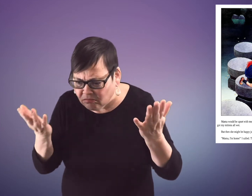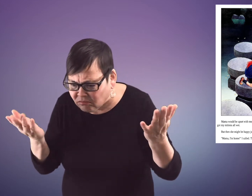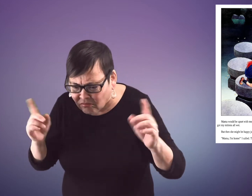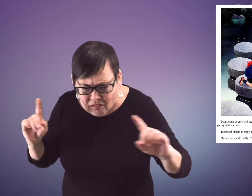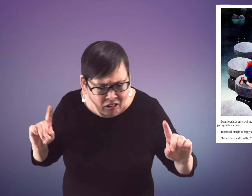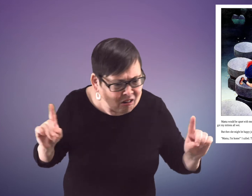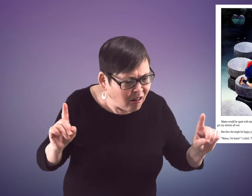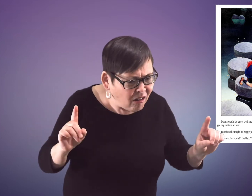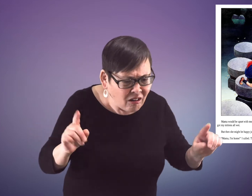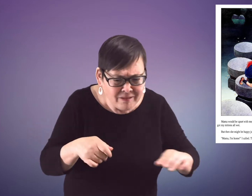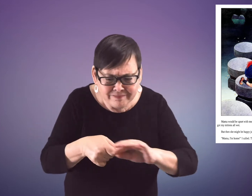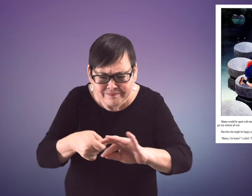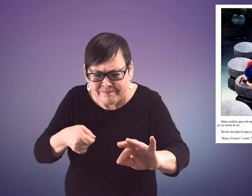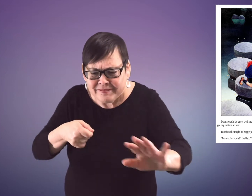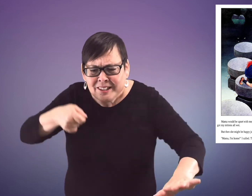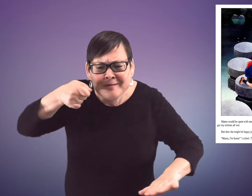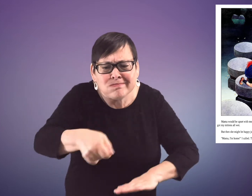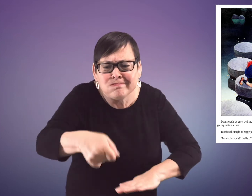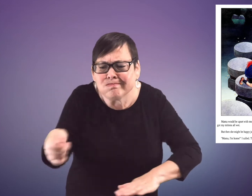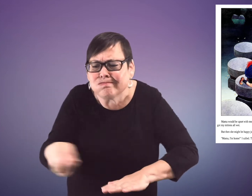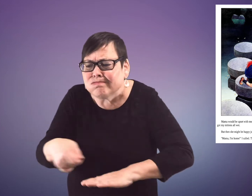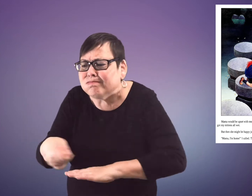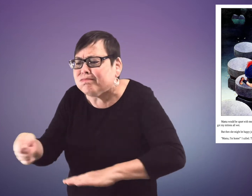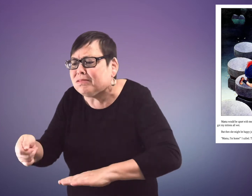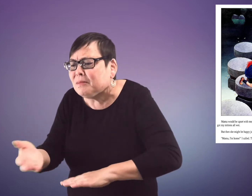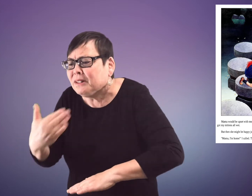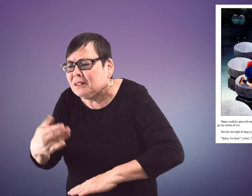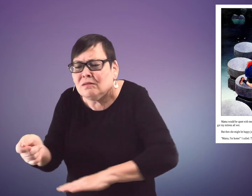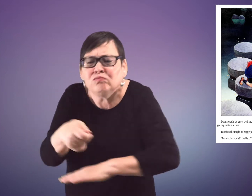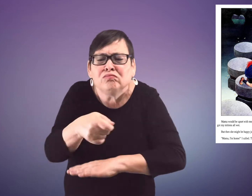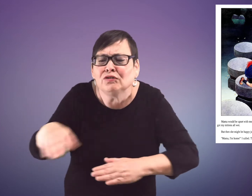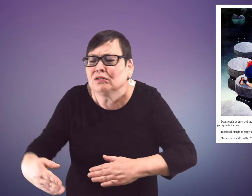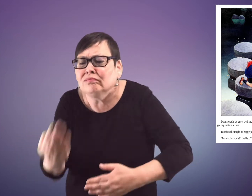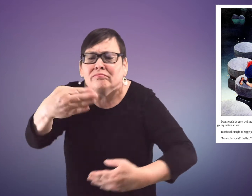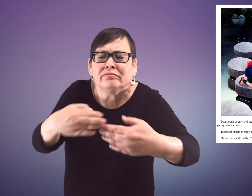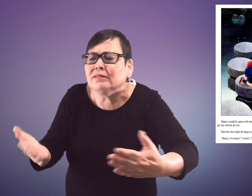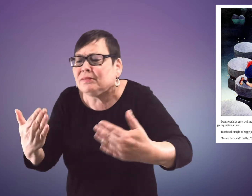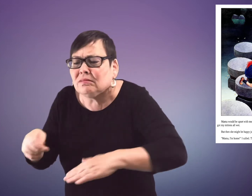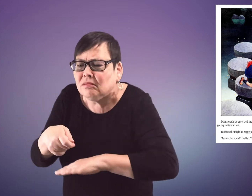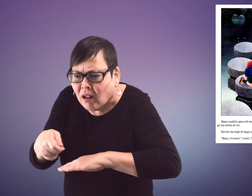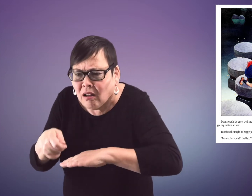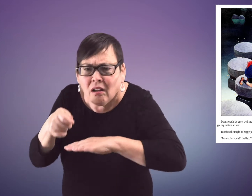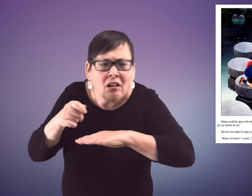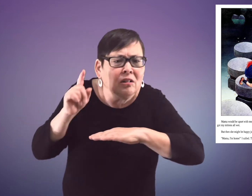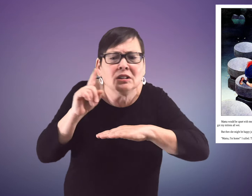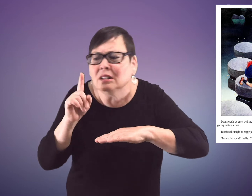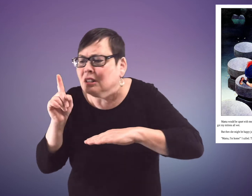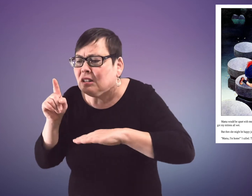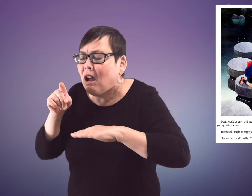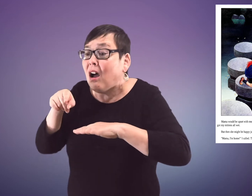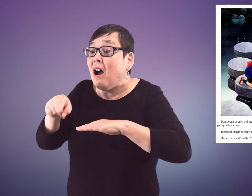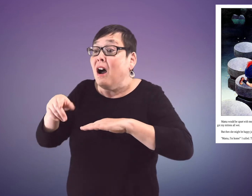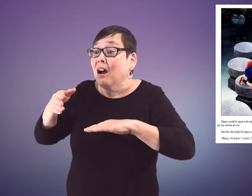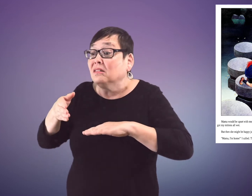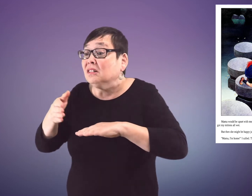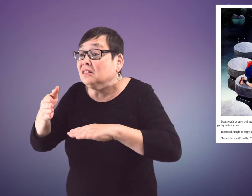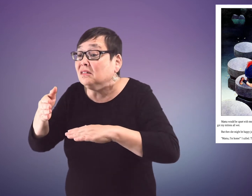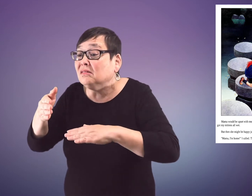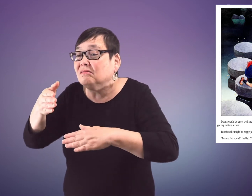They were hidden underneath the rocks. I poked and prodded for them to move out, trying to get them to